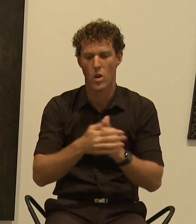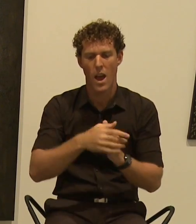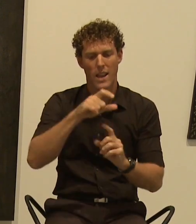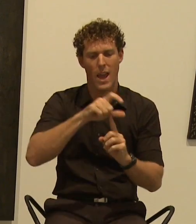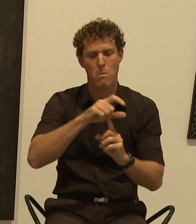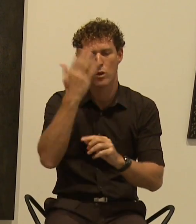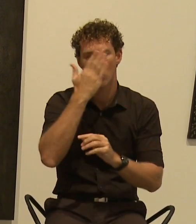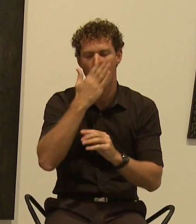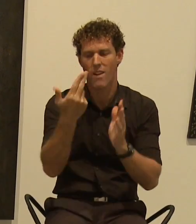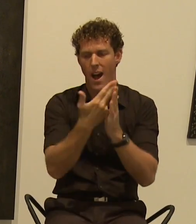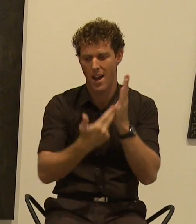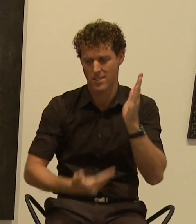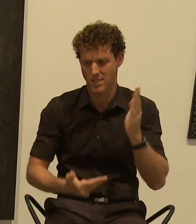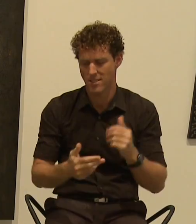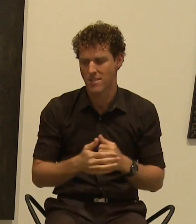School of Art,